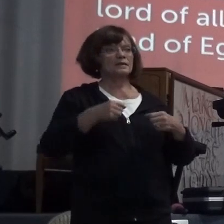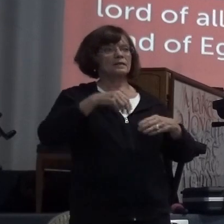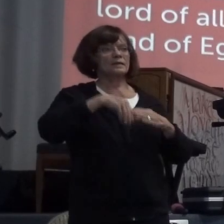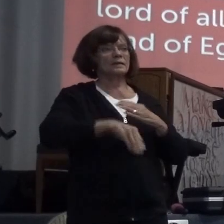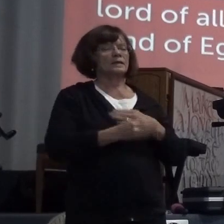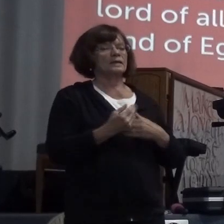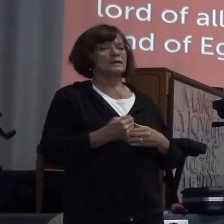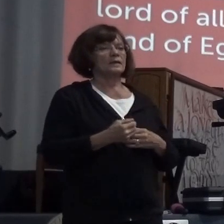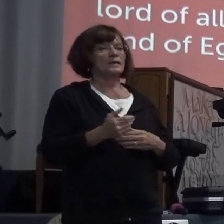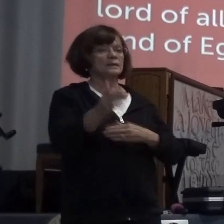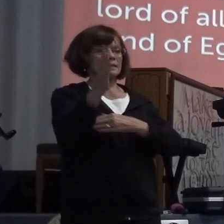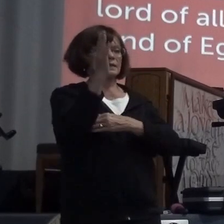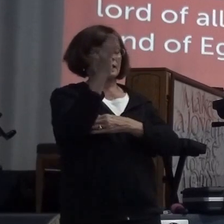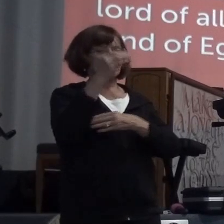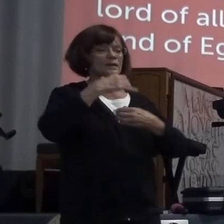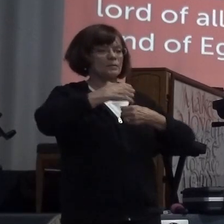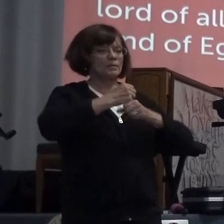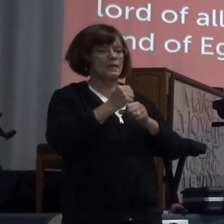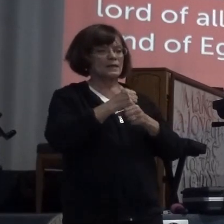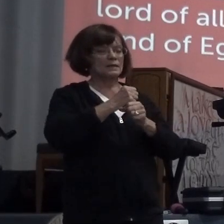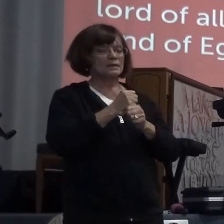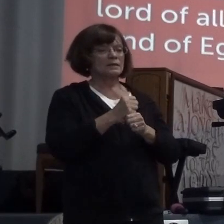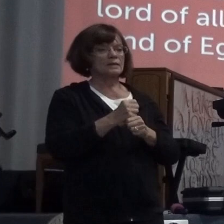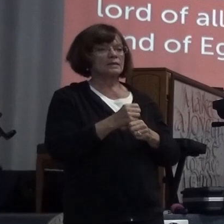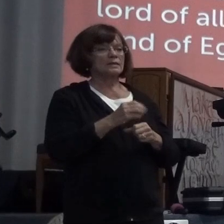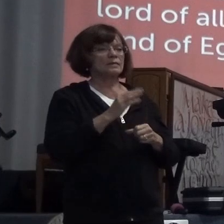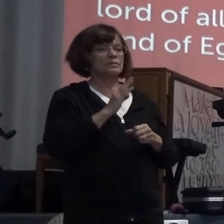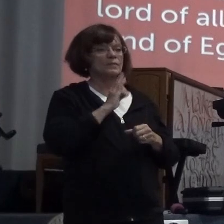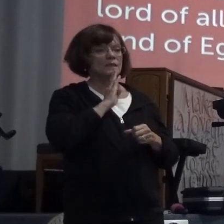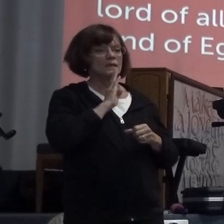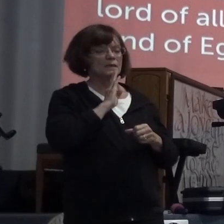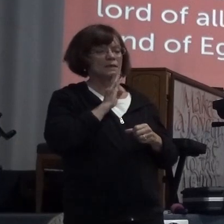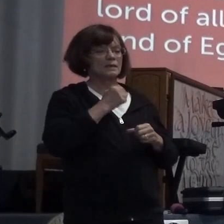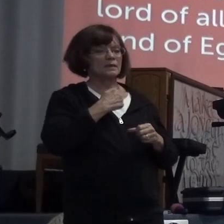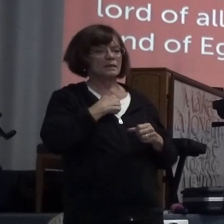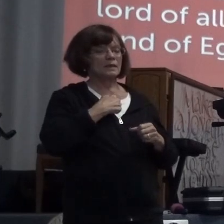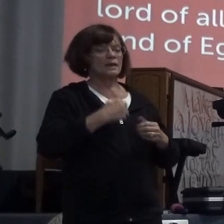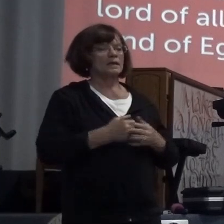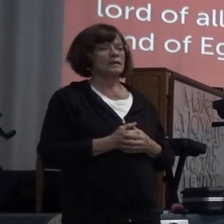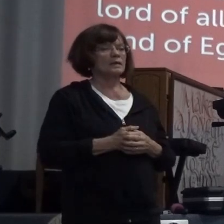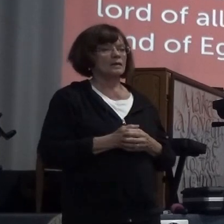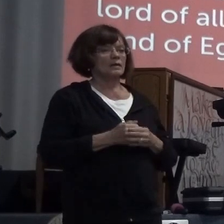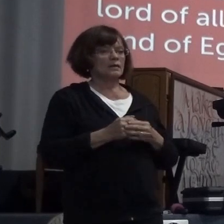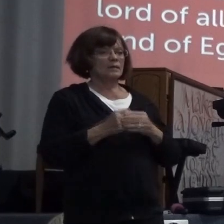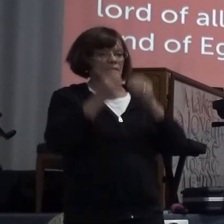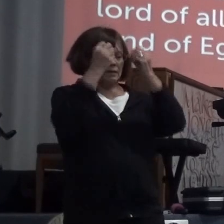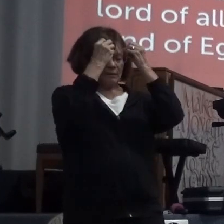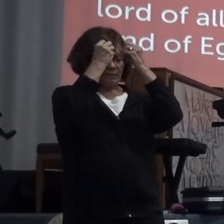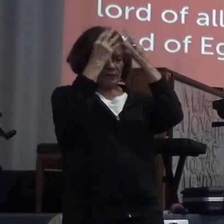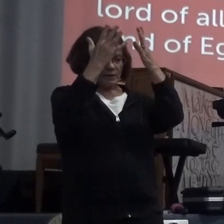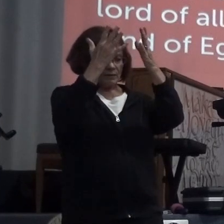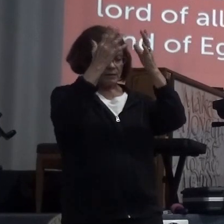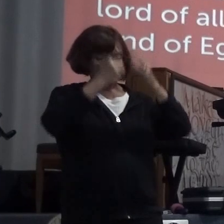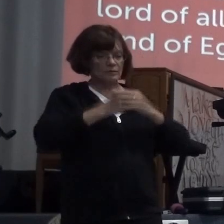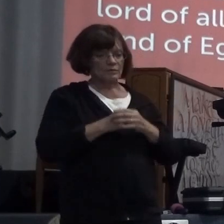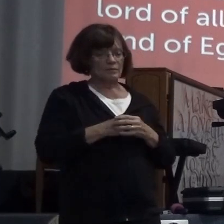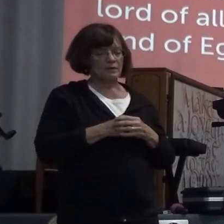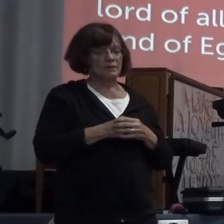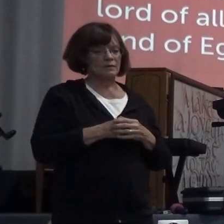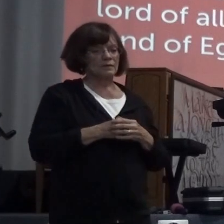And God has made me a father to Pharaoh and a lord of all his house and ruler over all the land of